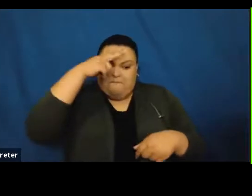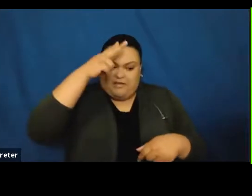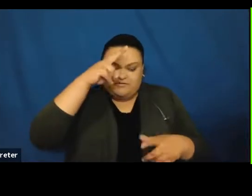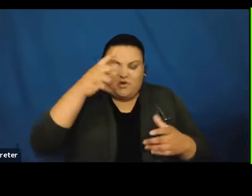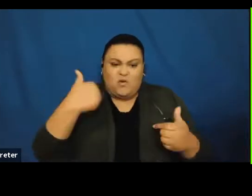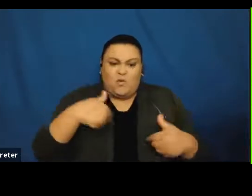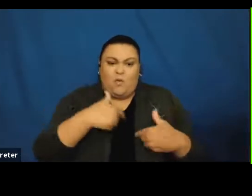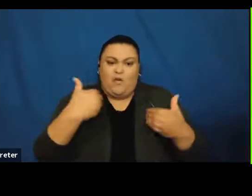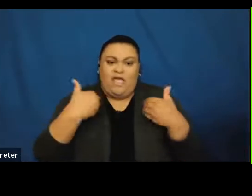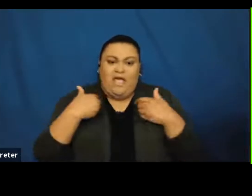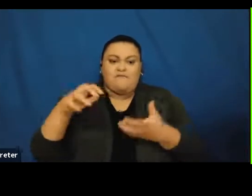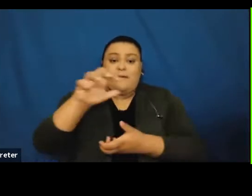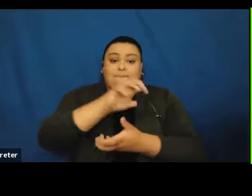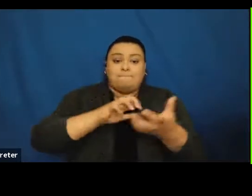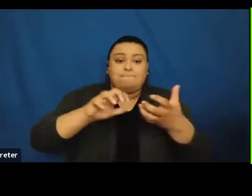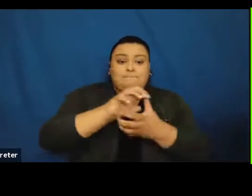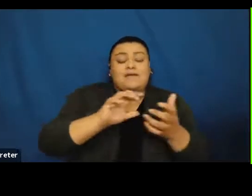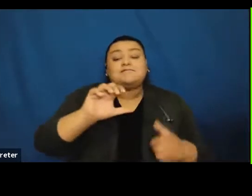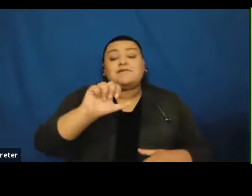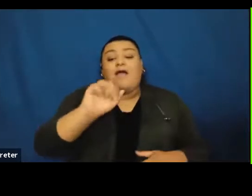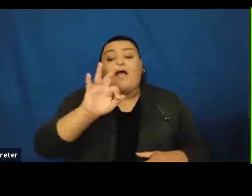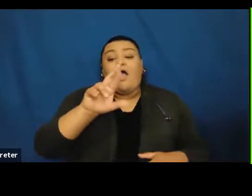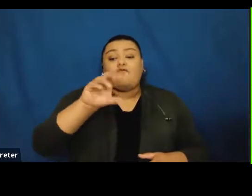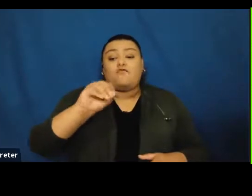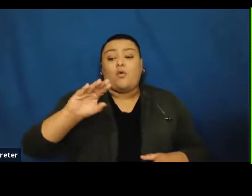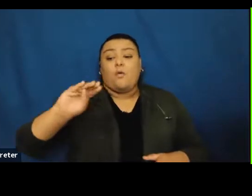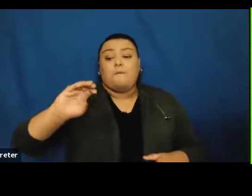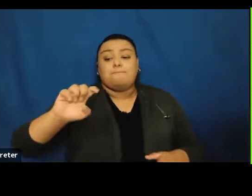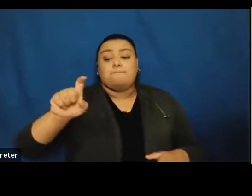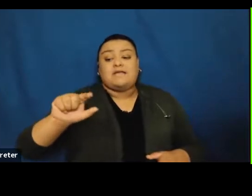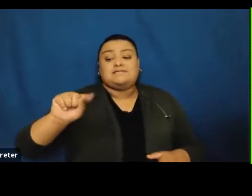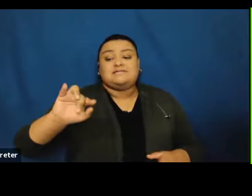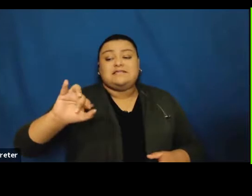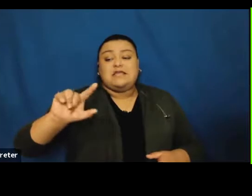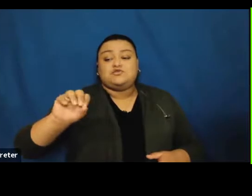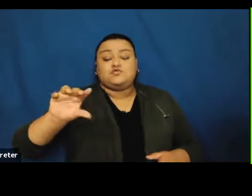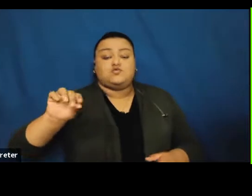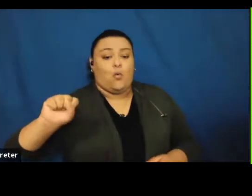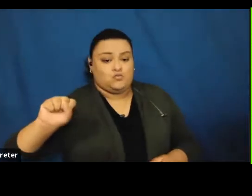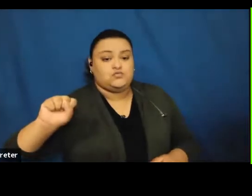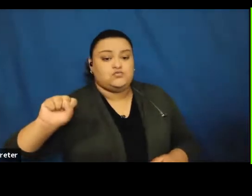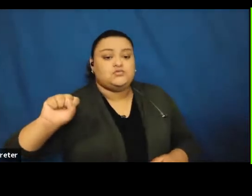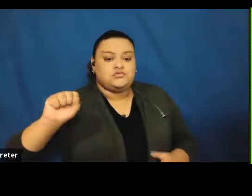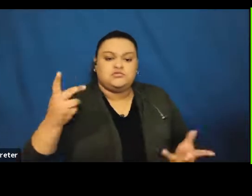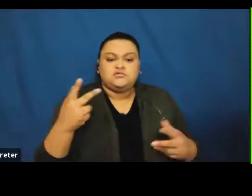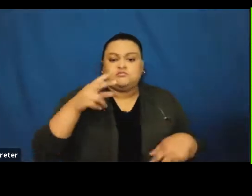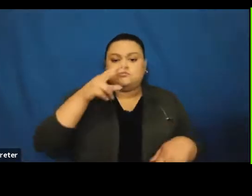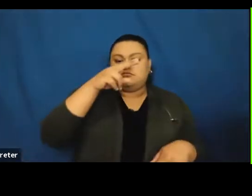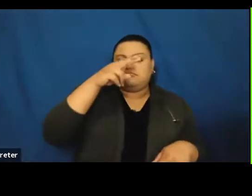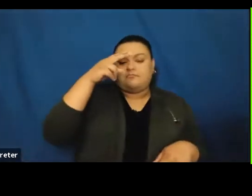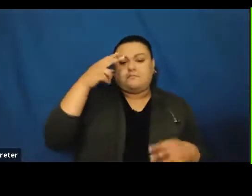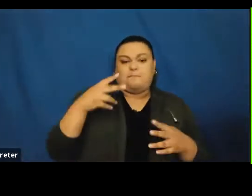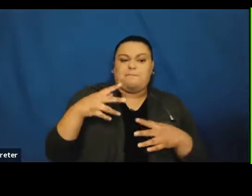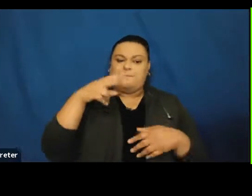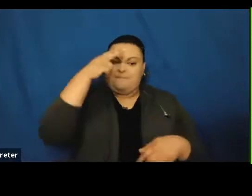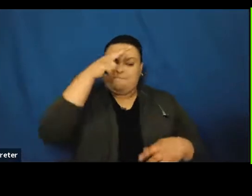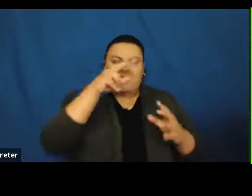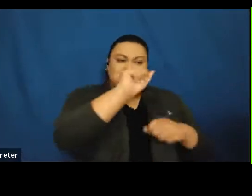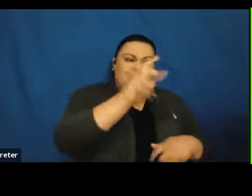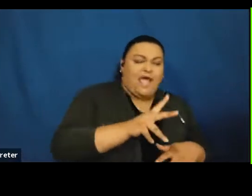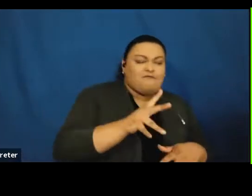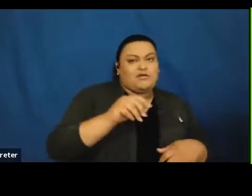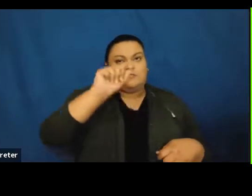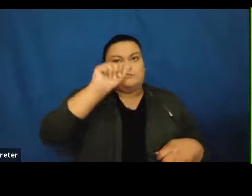bunch of Afro mestizos that have become known, African Mexicans or Mexican Africans, whatever we call them.